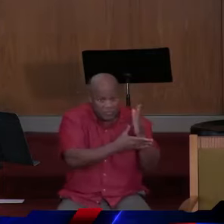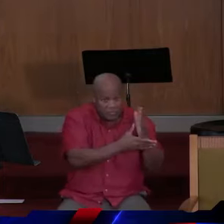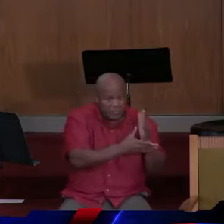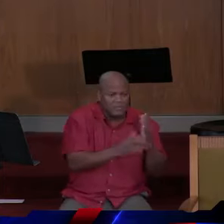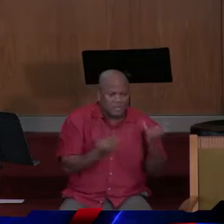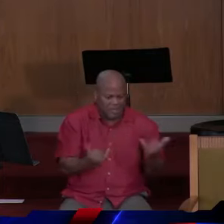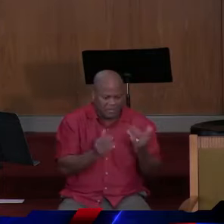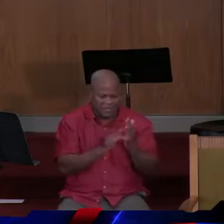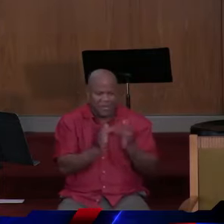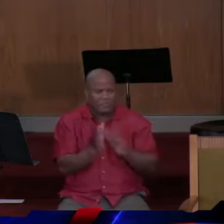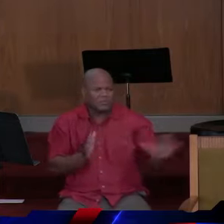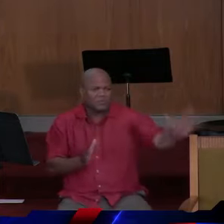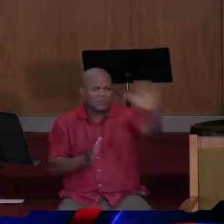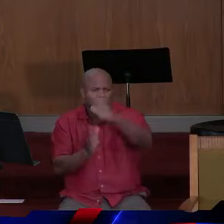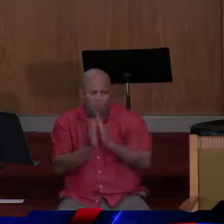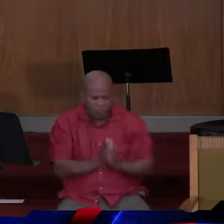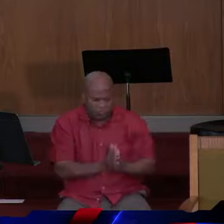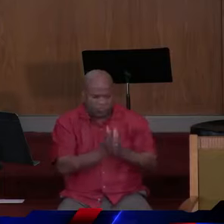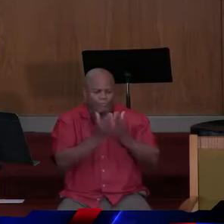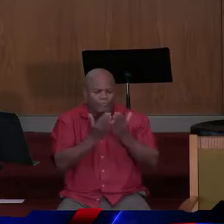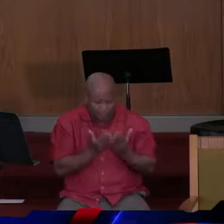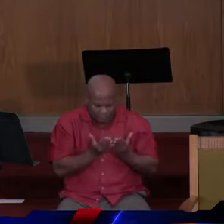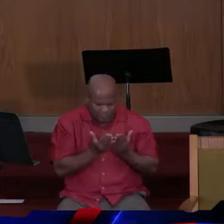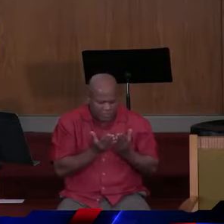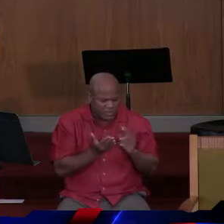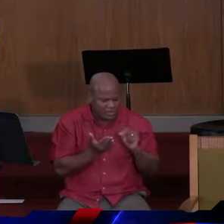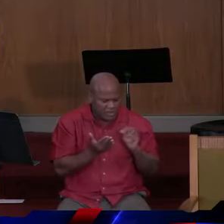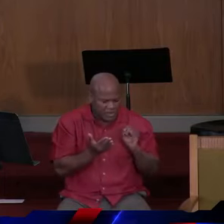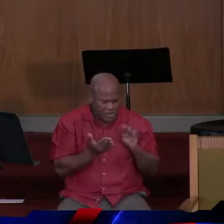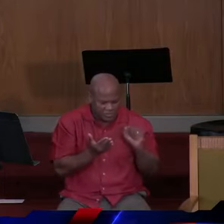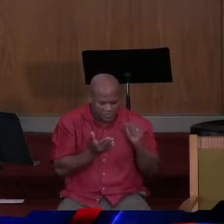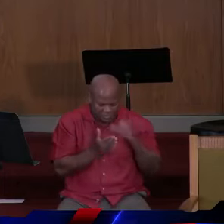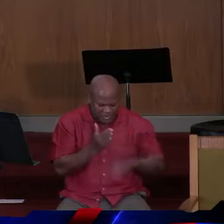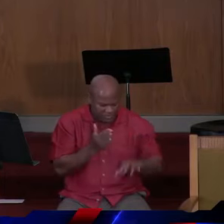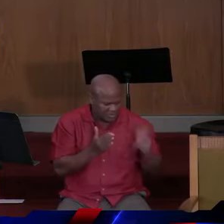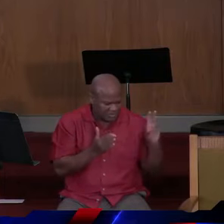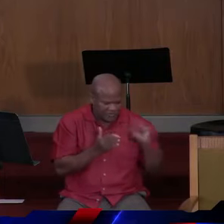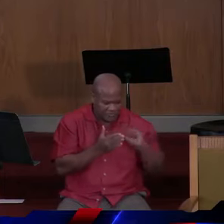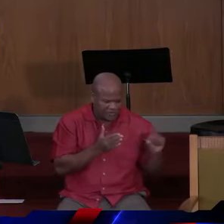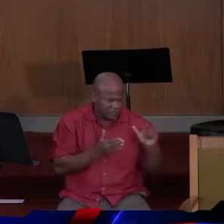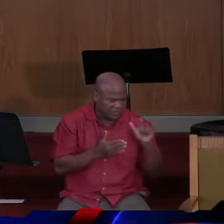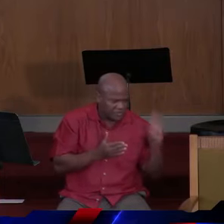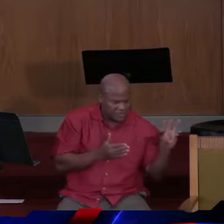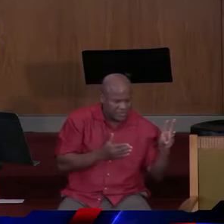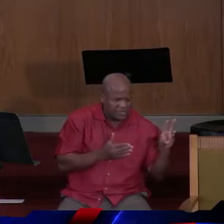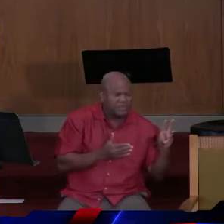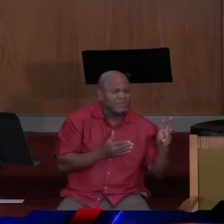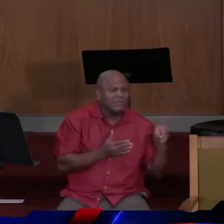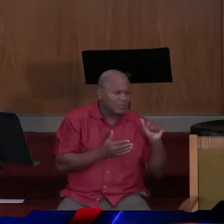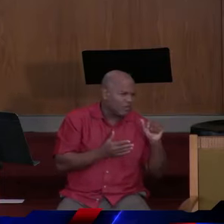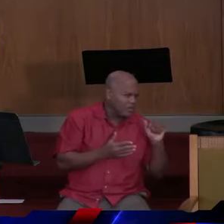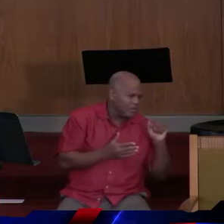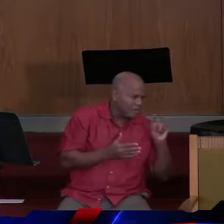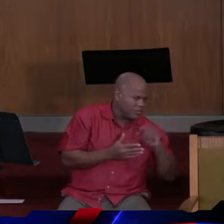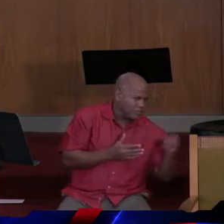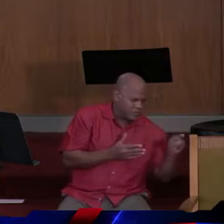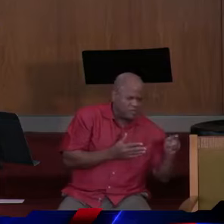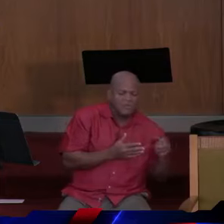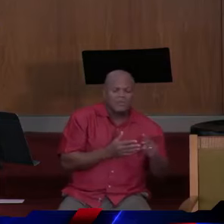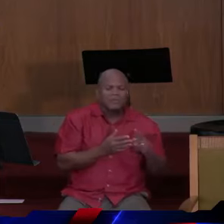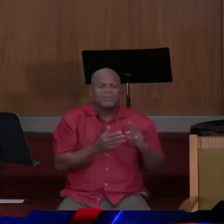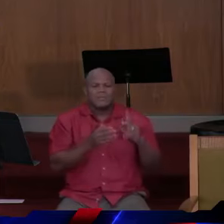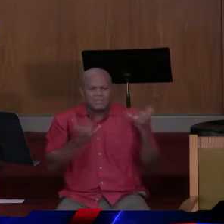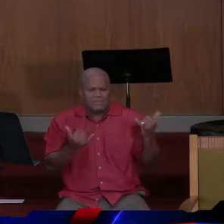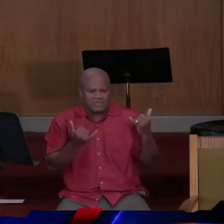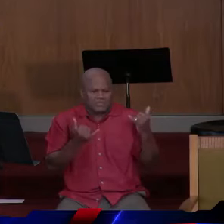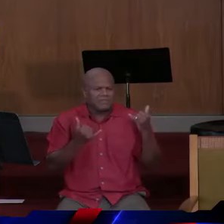6. Blessing is defined as a transformative, life-transforming, world-transforming word spoken